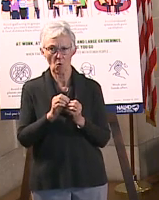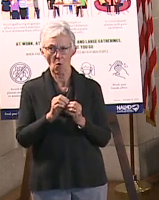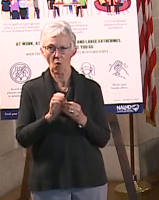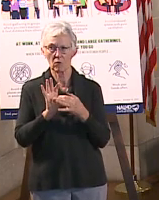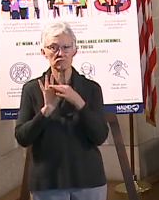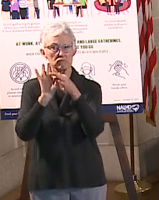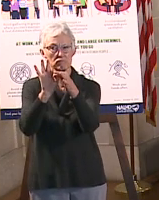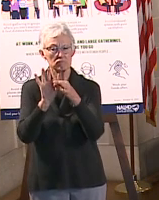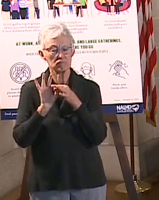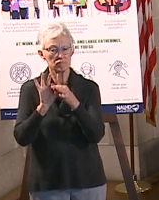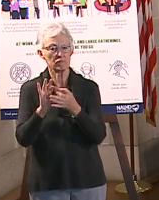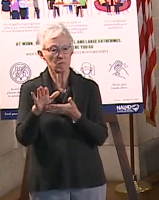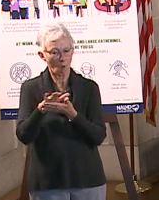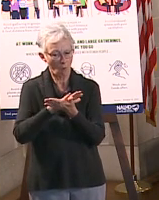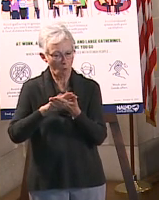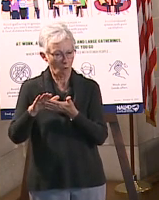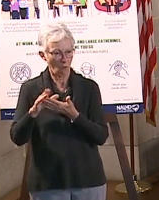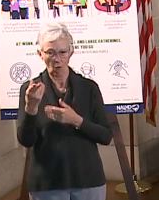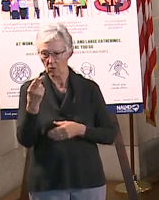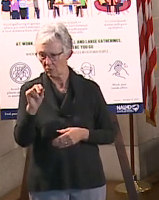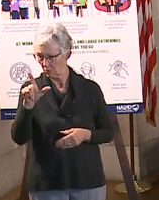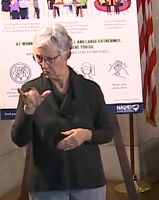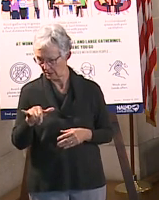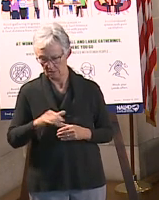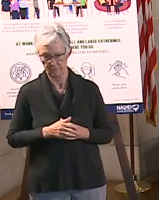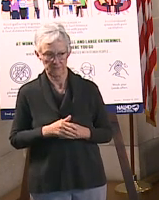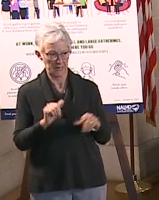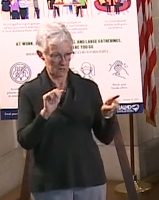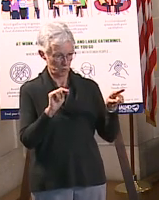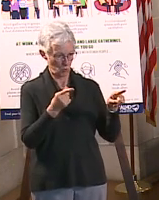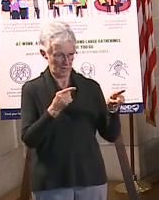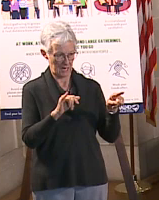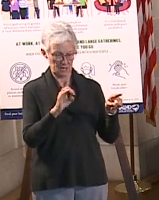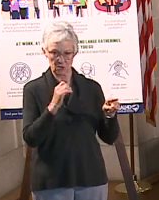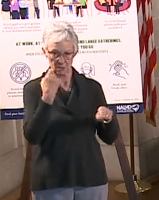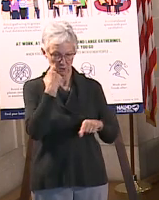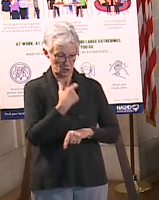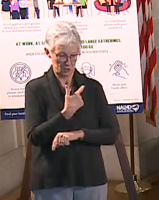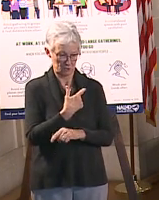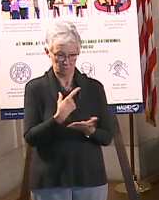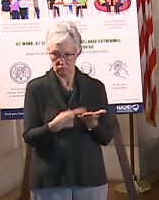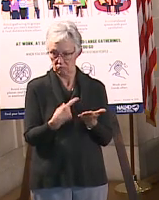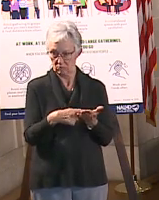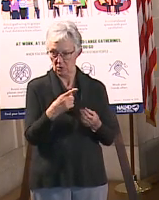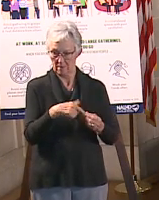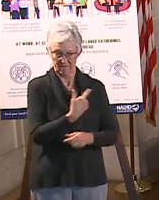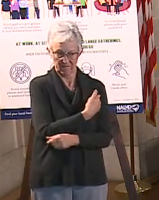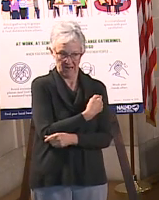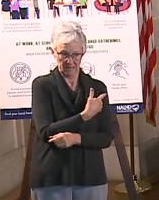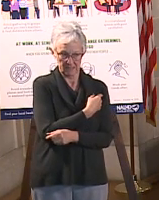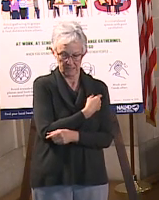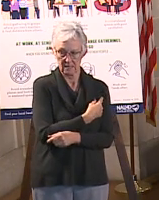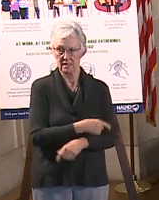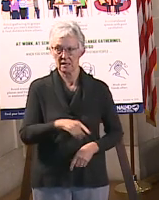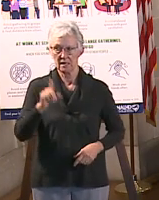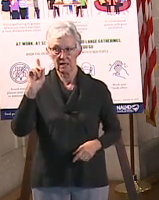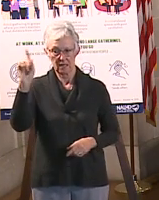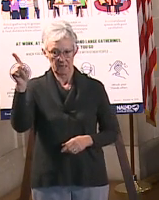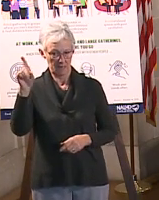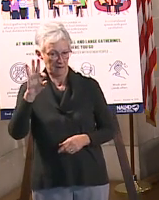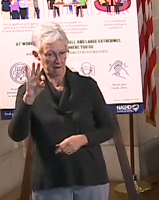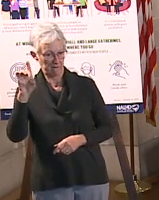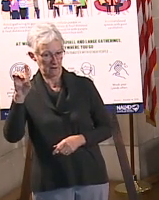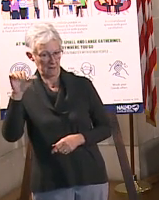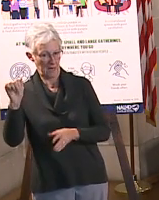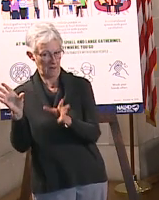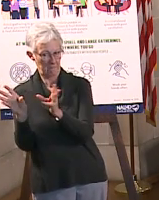now. Angie was just talking about the vaccines, and the FDA met last Thursday, the night Hanukkah began, to be able to hear the